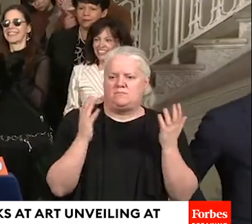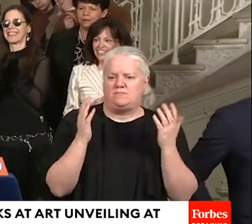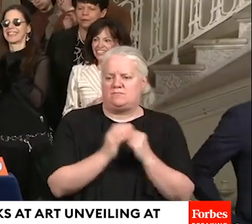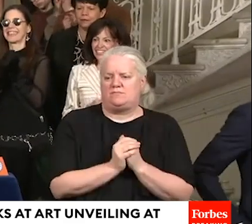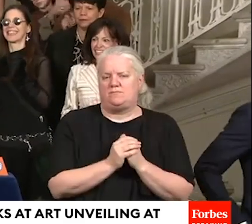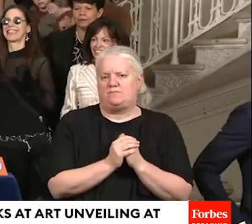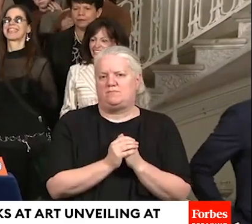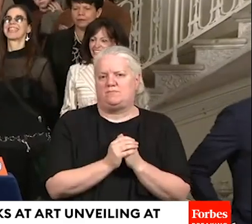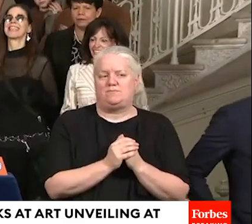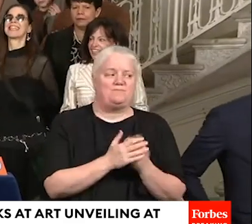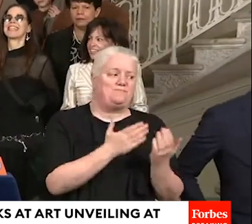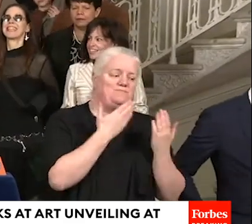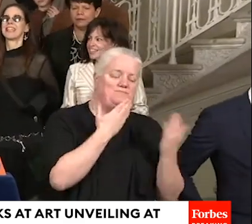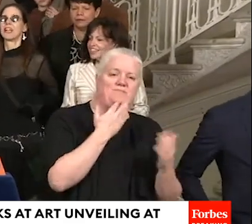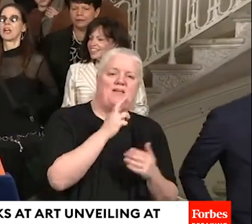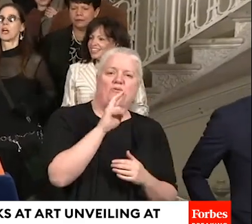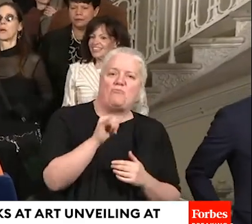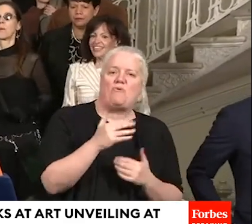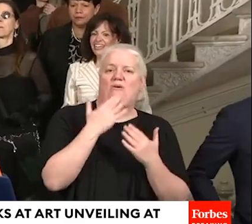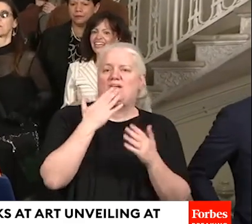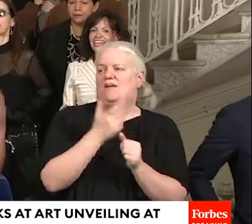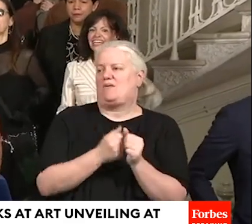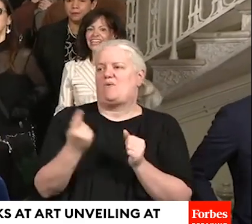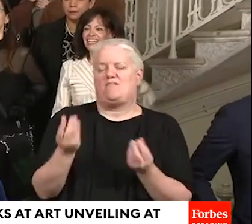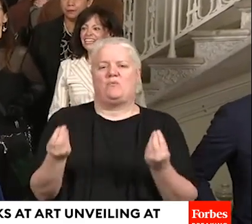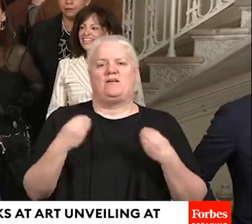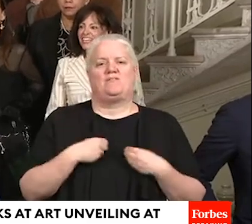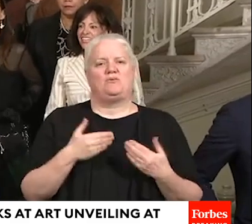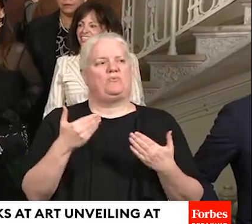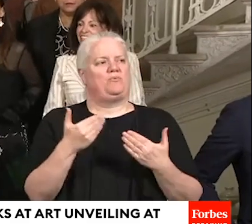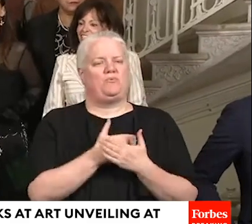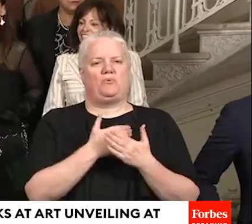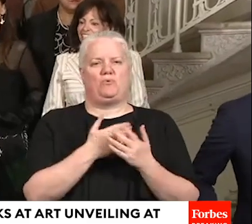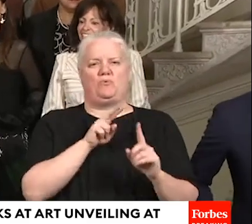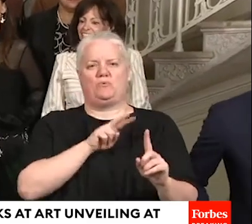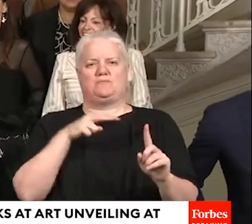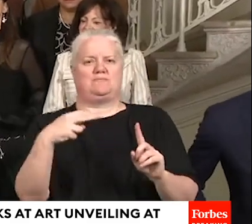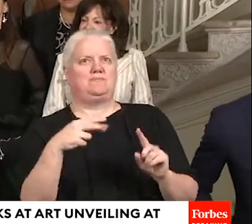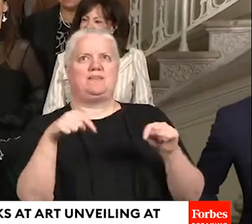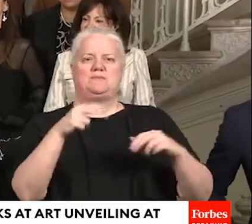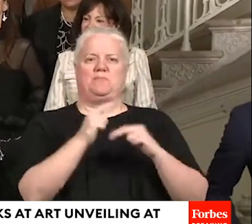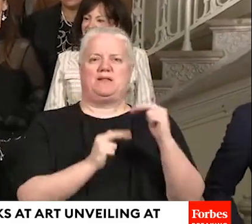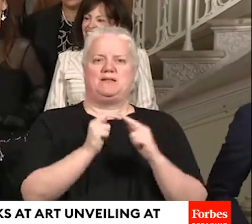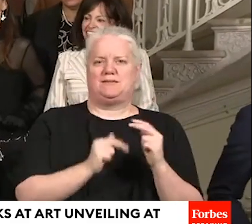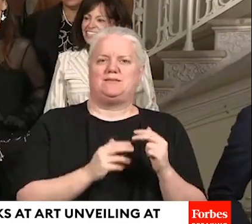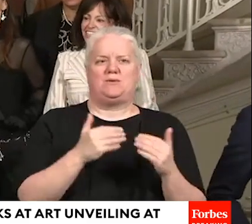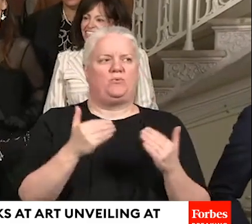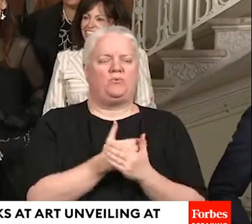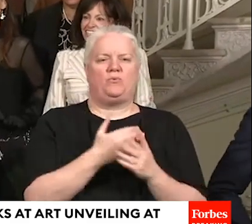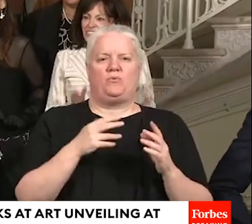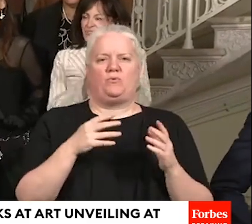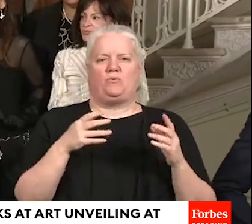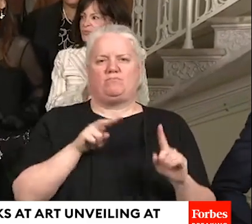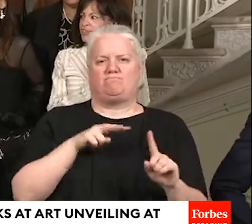Thank you, Roy, and everyone for really giving us a new way of seeing this building and seeing each other. Thank you.